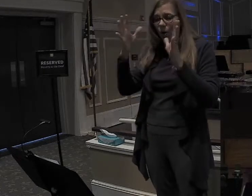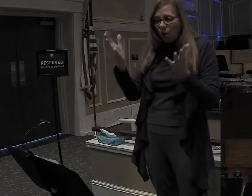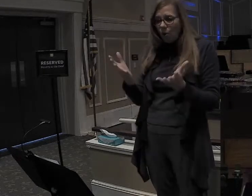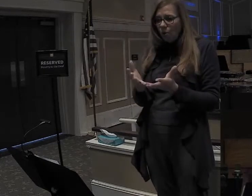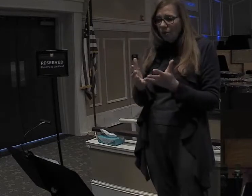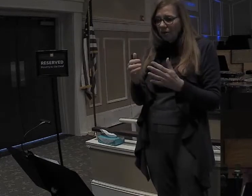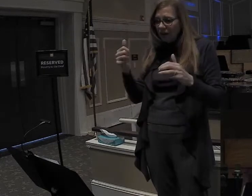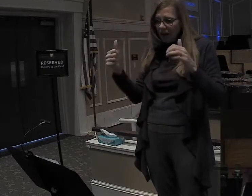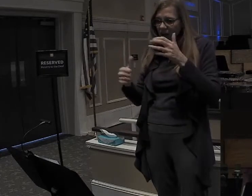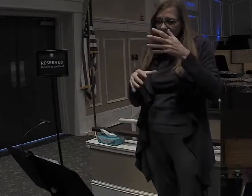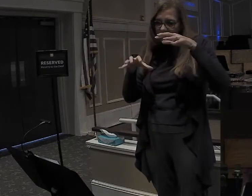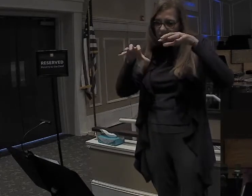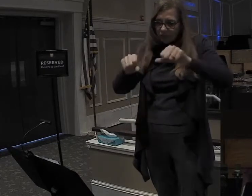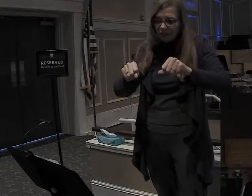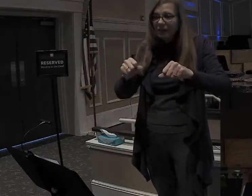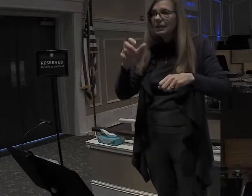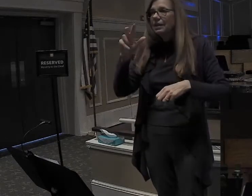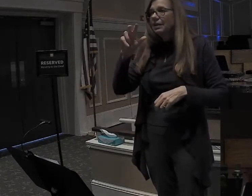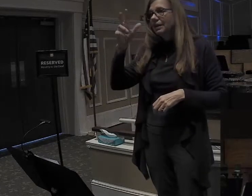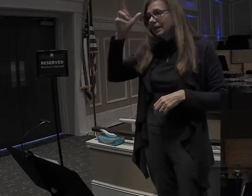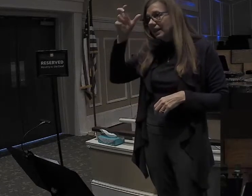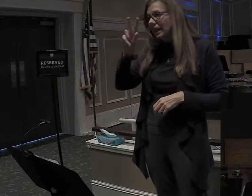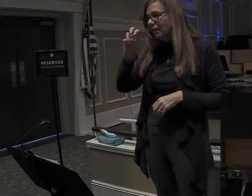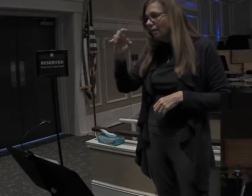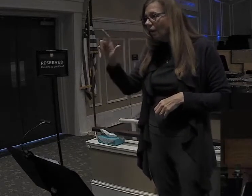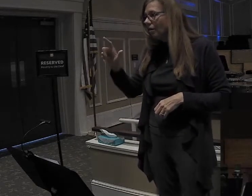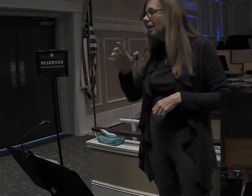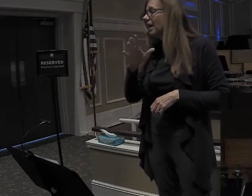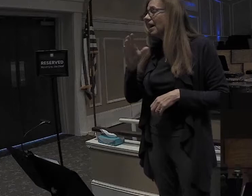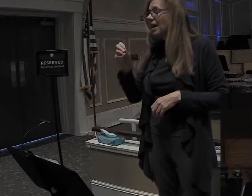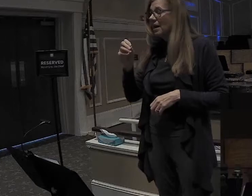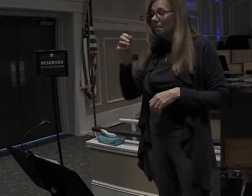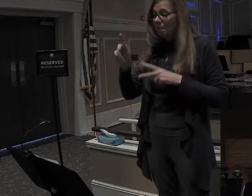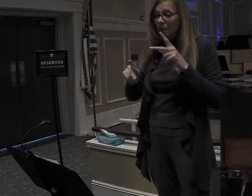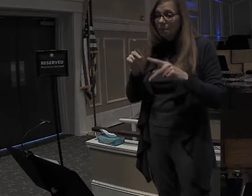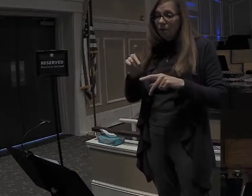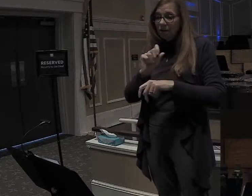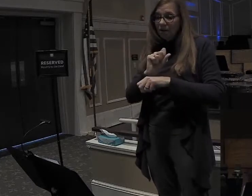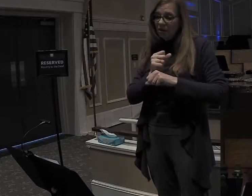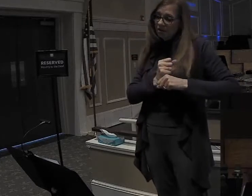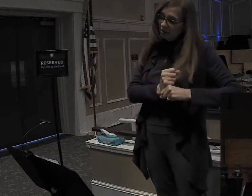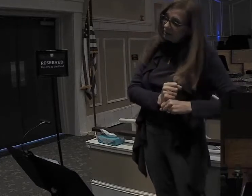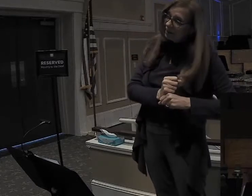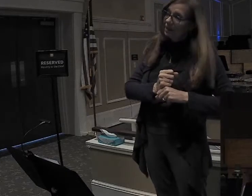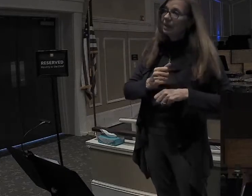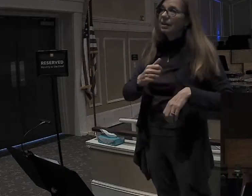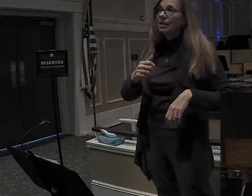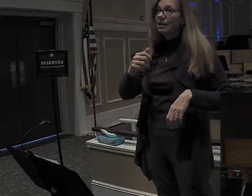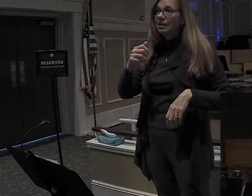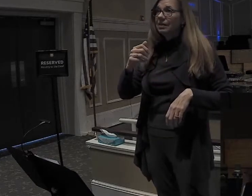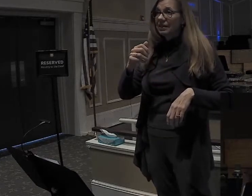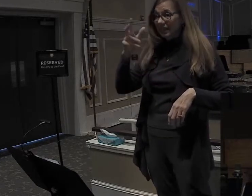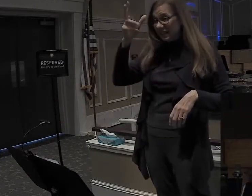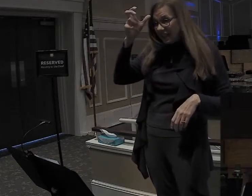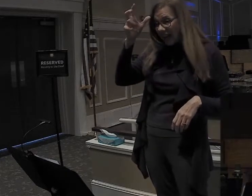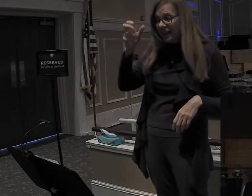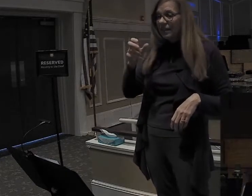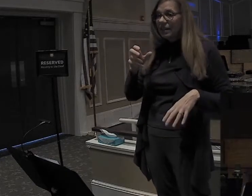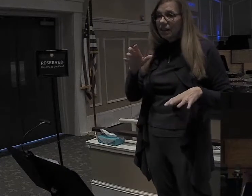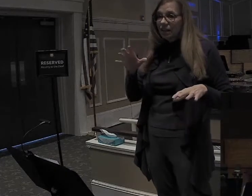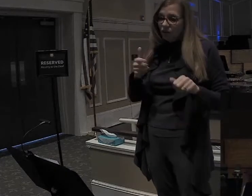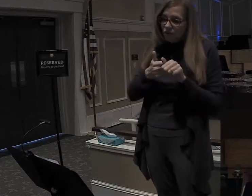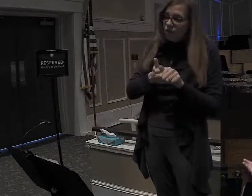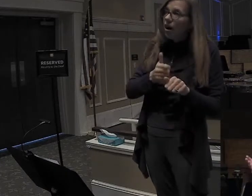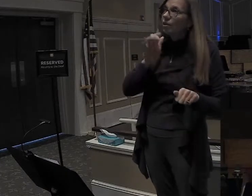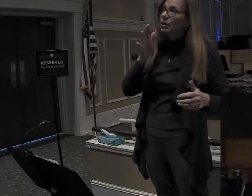the grip of the evil one. And man is now enslaved to sin and Satan. He's held captive by Satan to do his will.